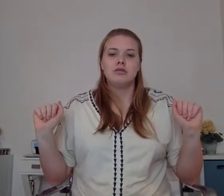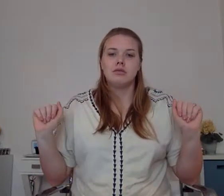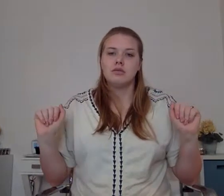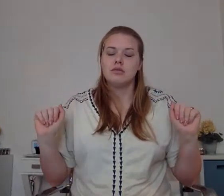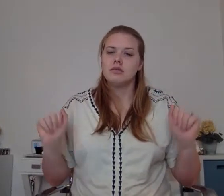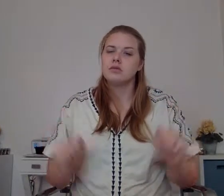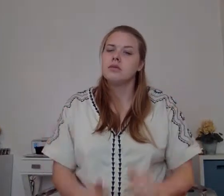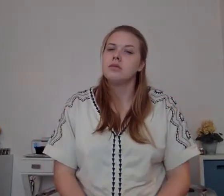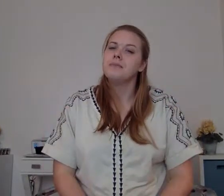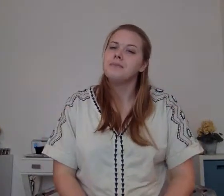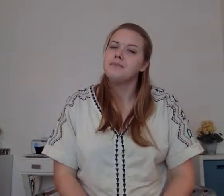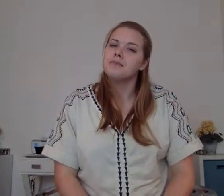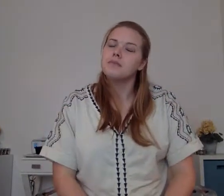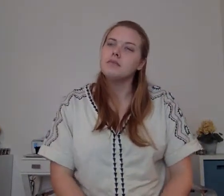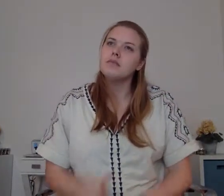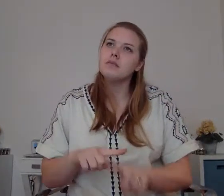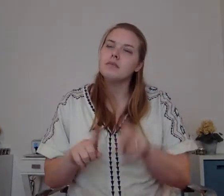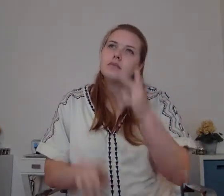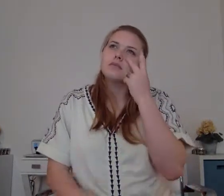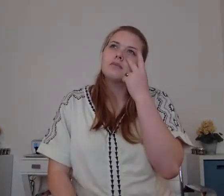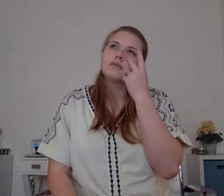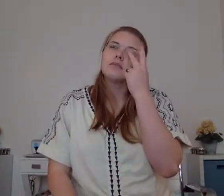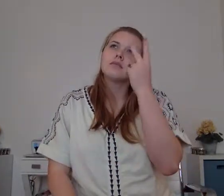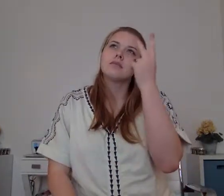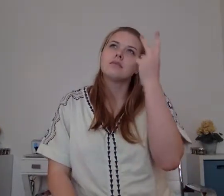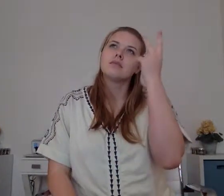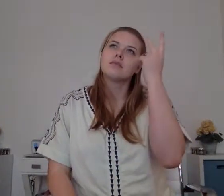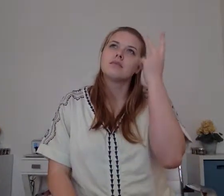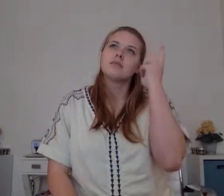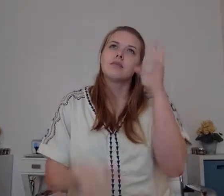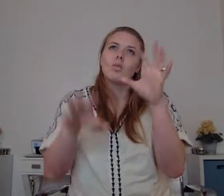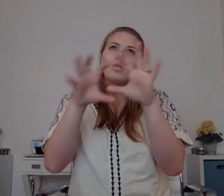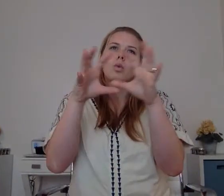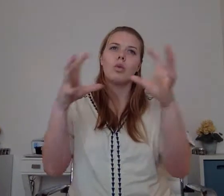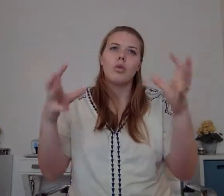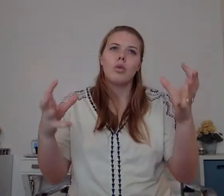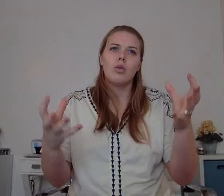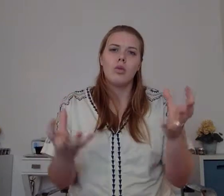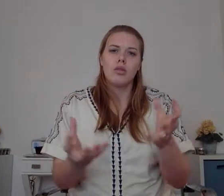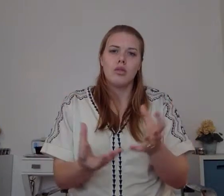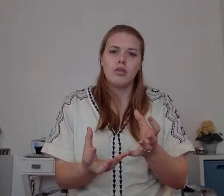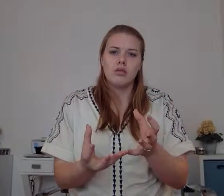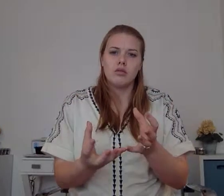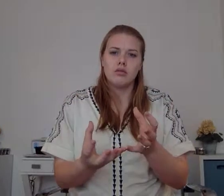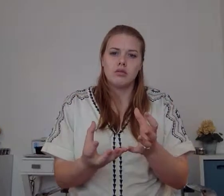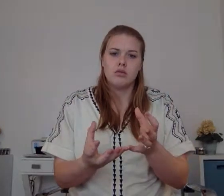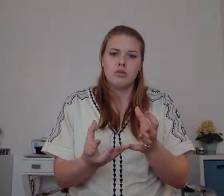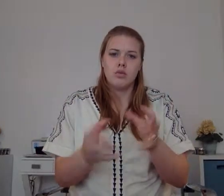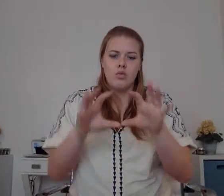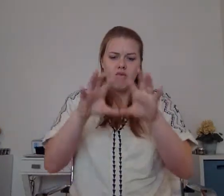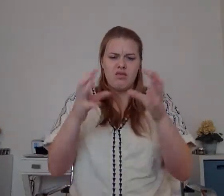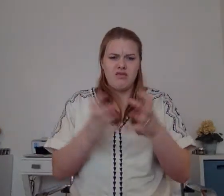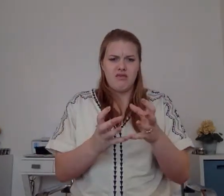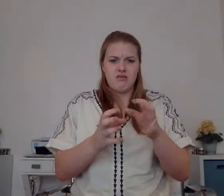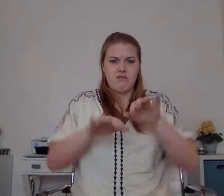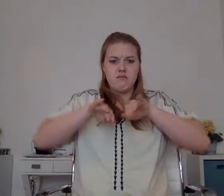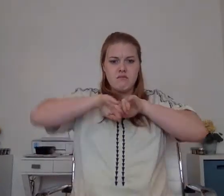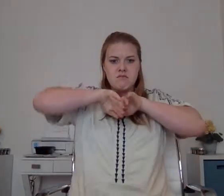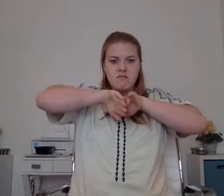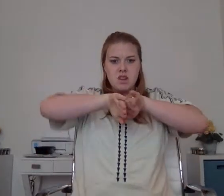But the way she had divided the world into two imaginary camps, into two opposite camps, it bothered me and it